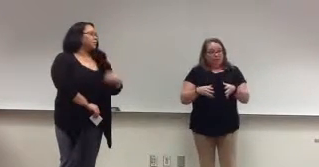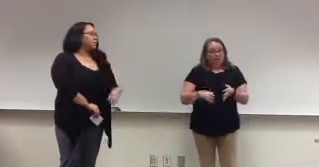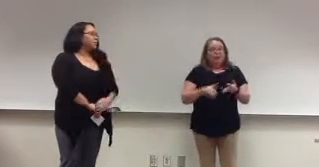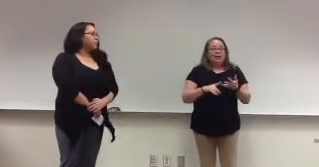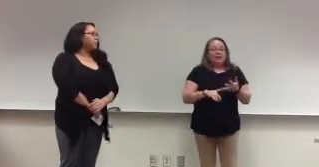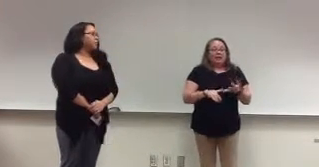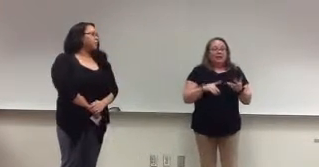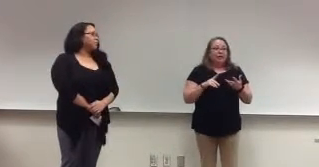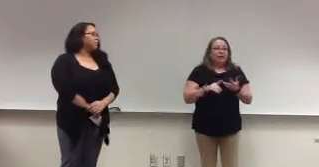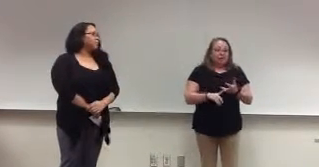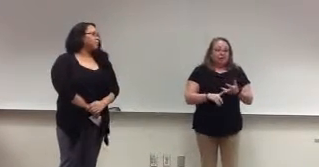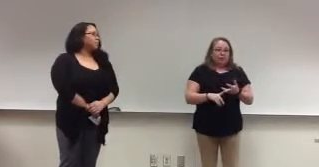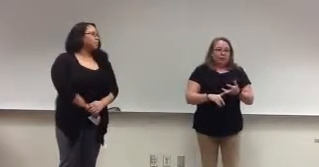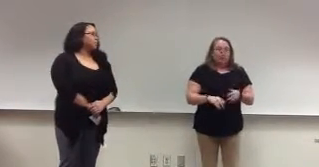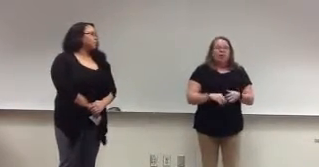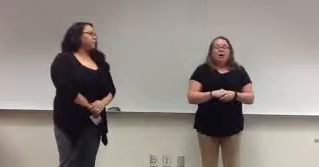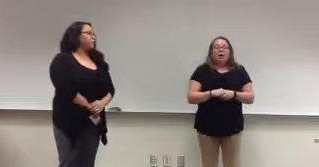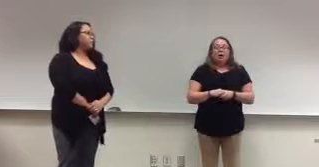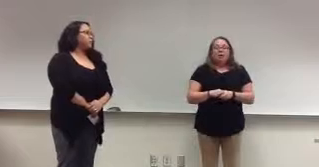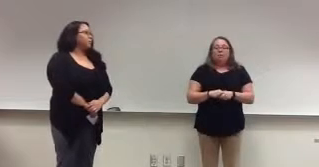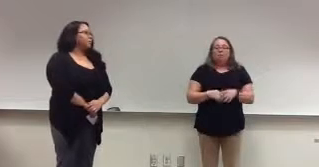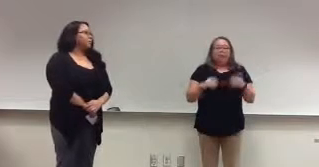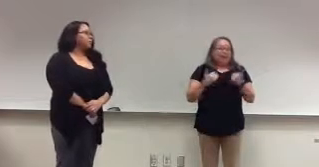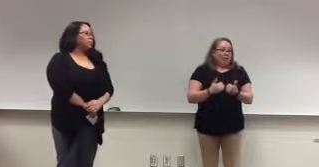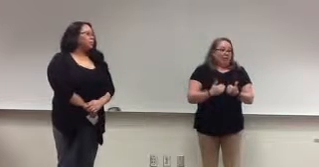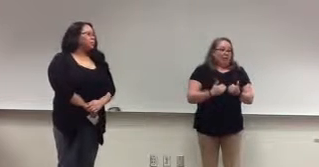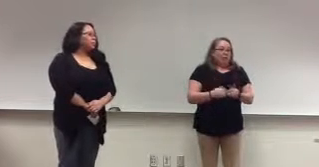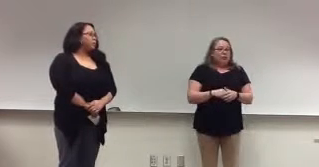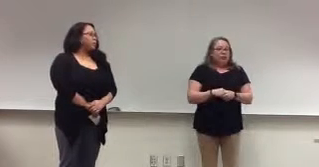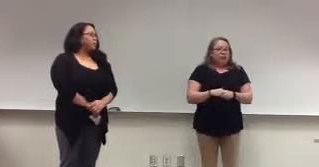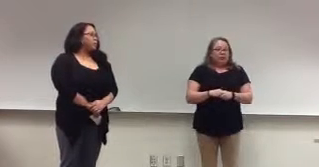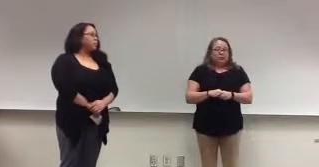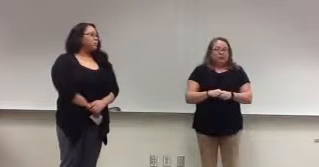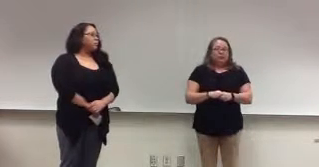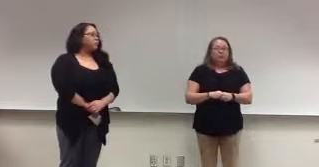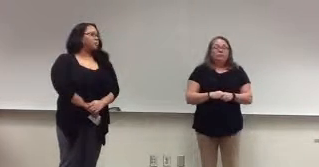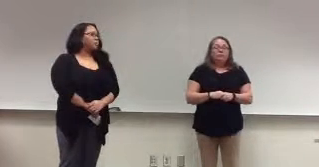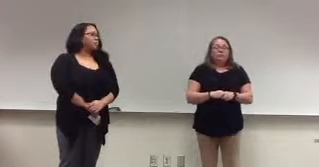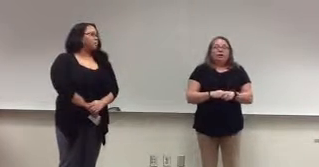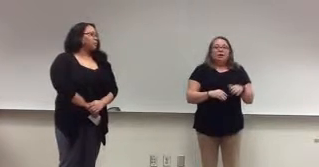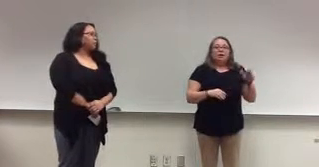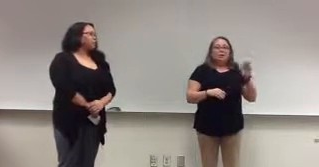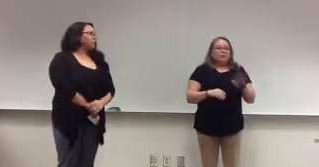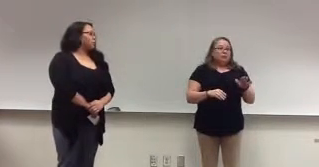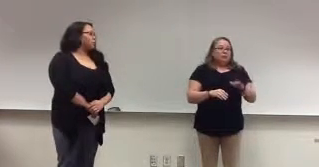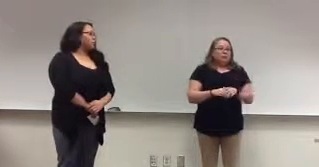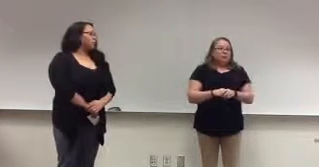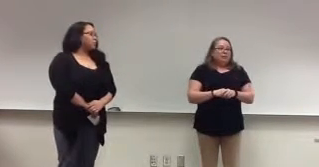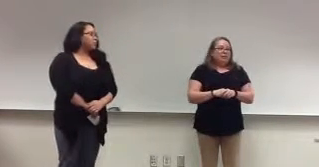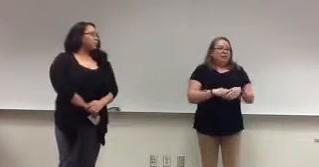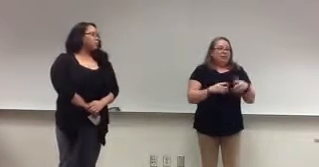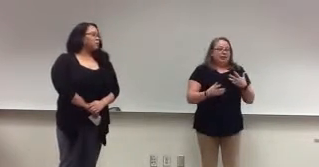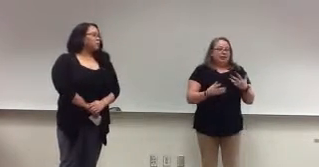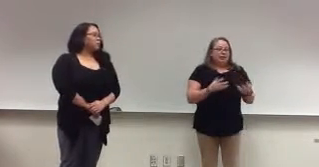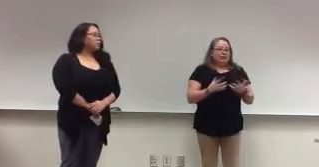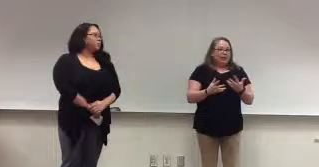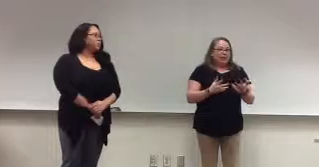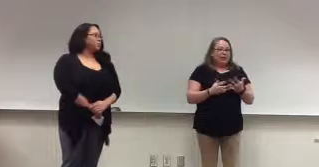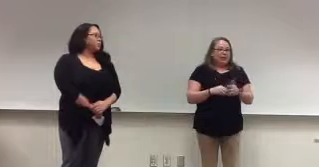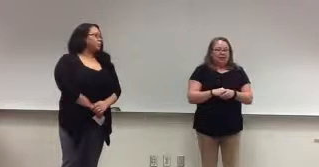America, Canada, and Puerto Rico. I have a deaf daughter. She's 22 years old. When she was 7, I realized that I did not